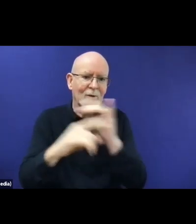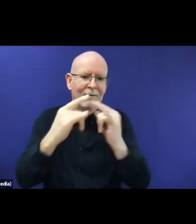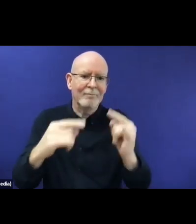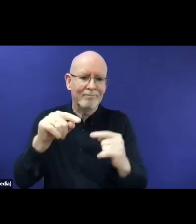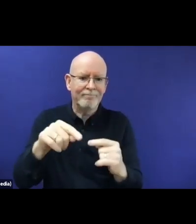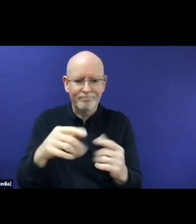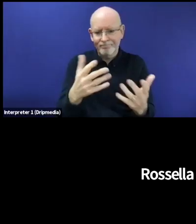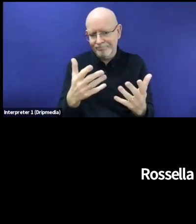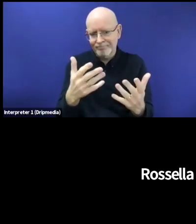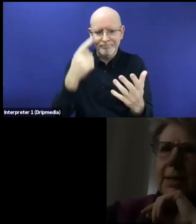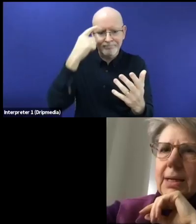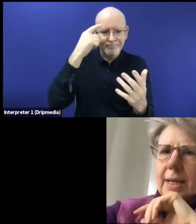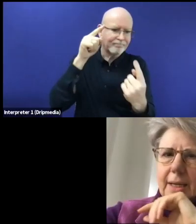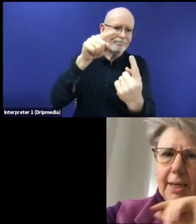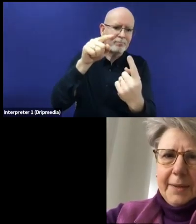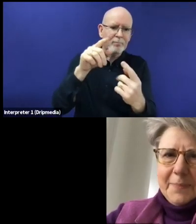meanings.